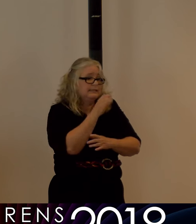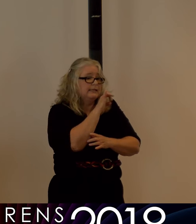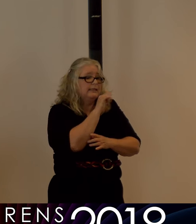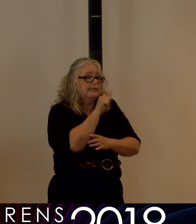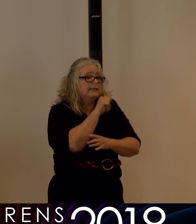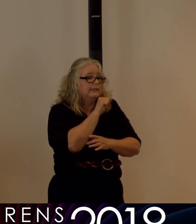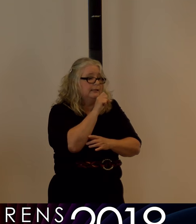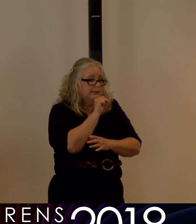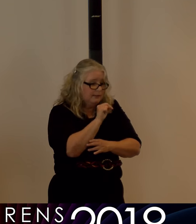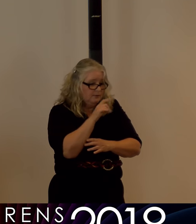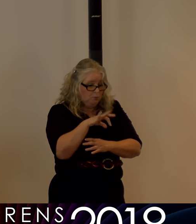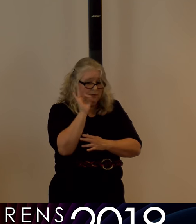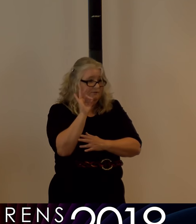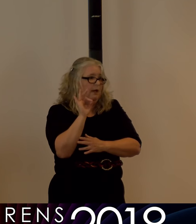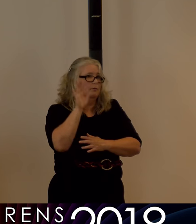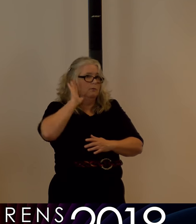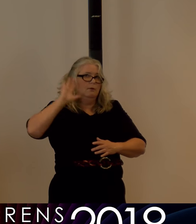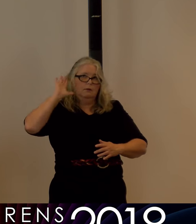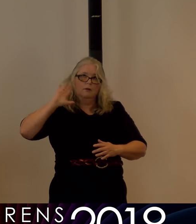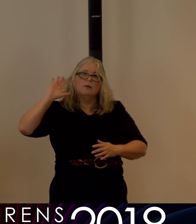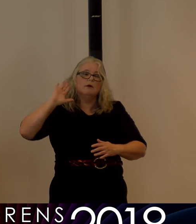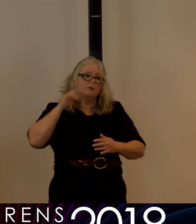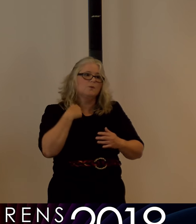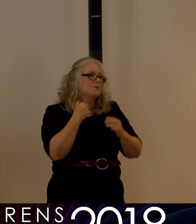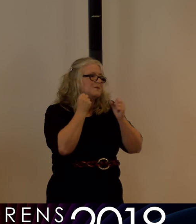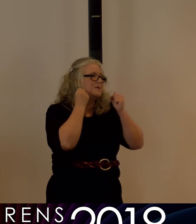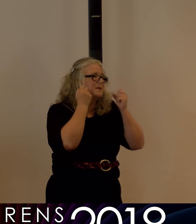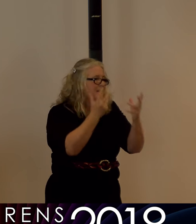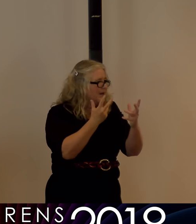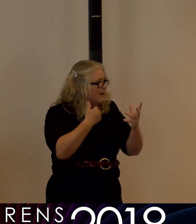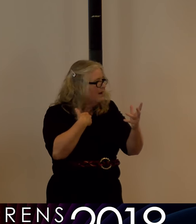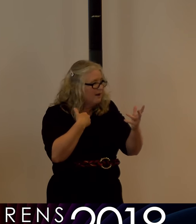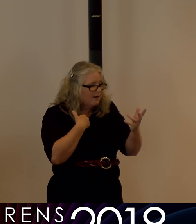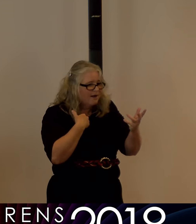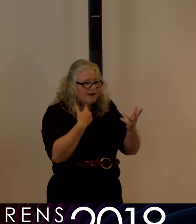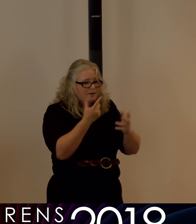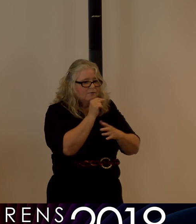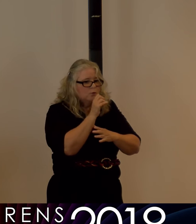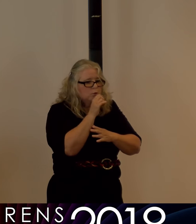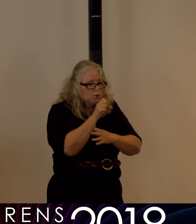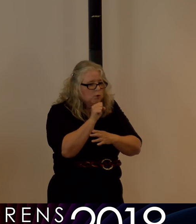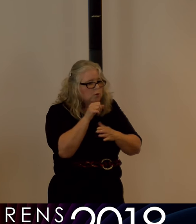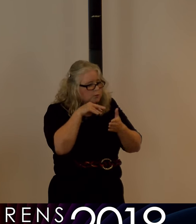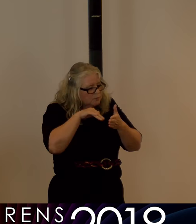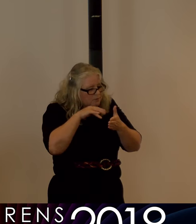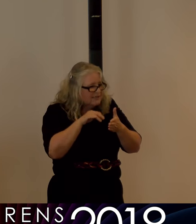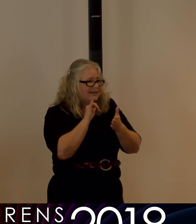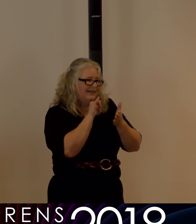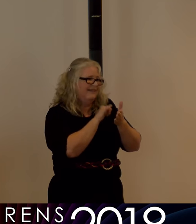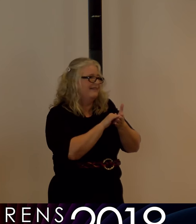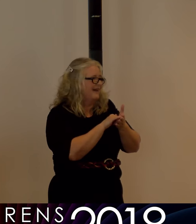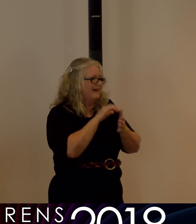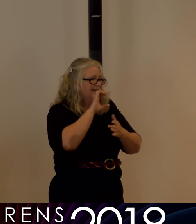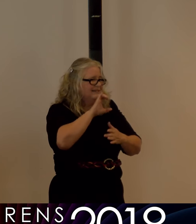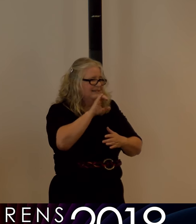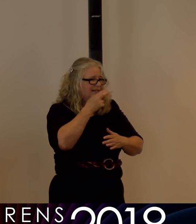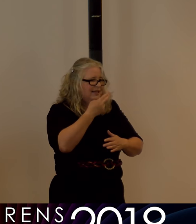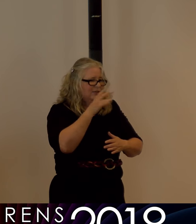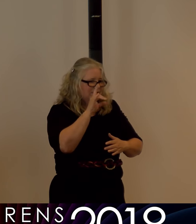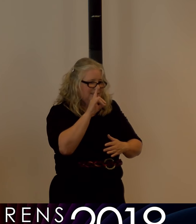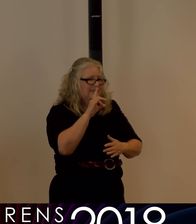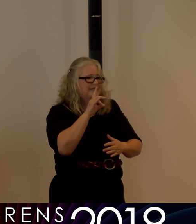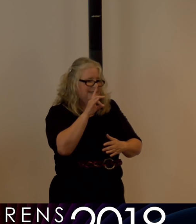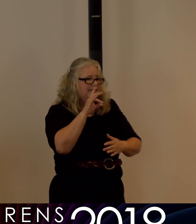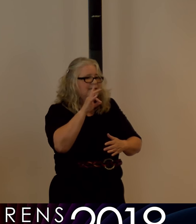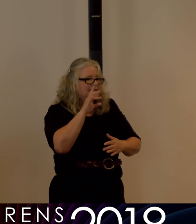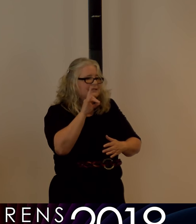a long time. So there were a lot of tools that could be developed to study CHD7. And then having the animal